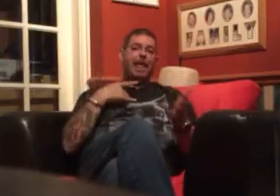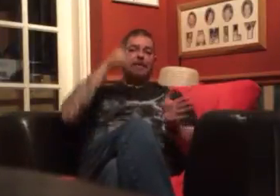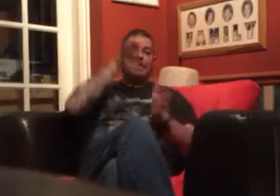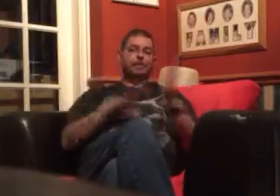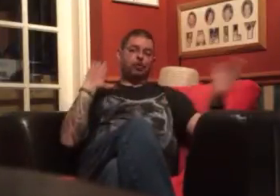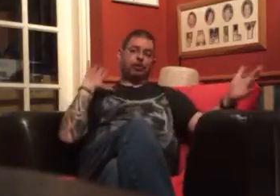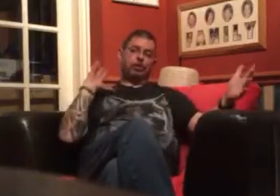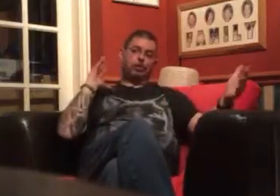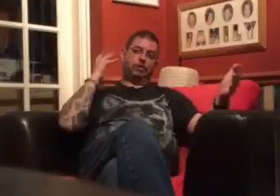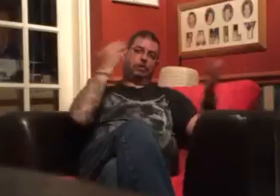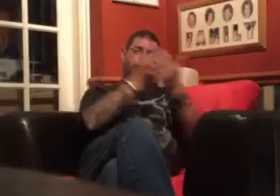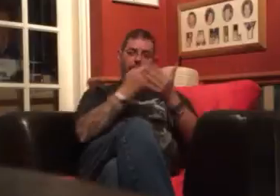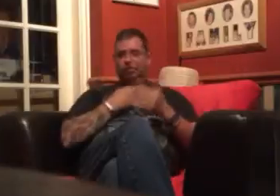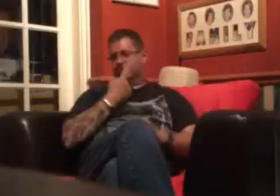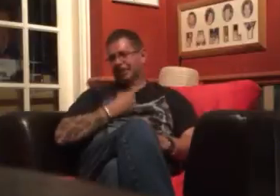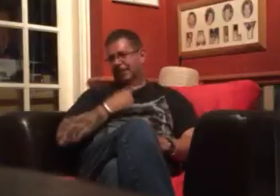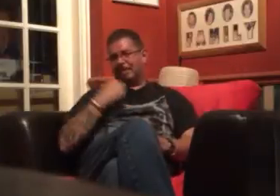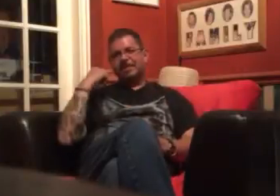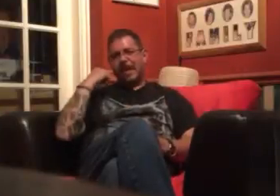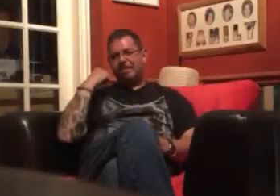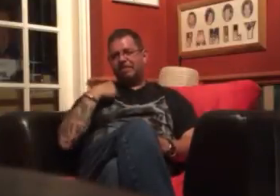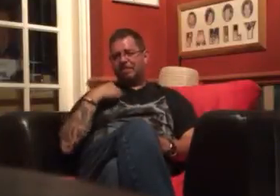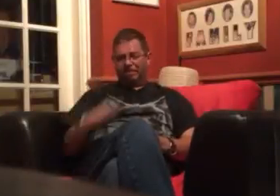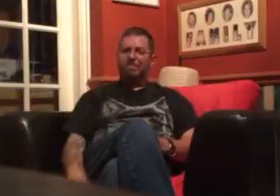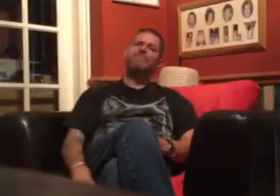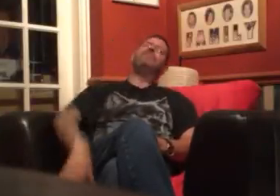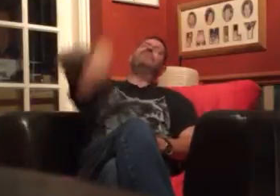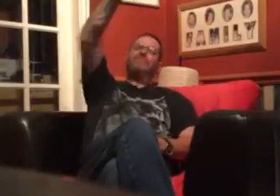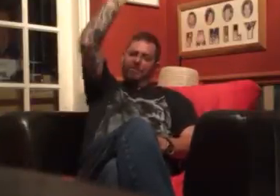service. So really we've got the life experience of years and years and years. Myself, I'm deaf.